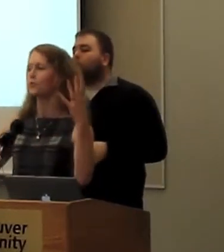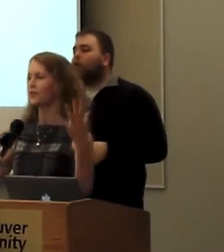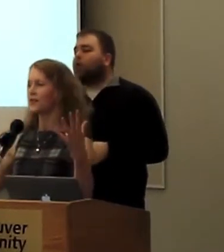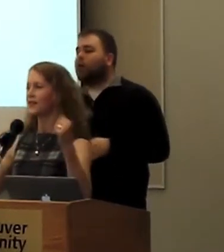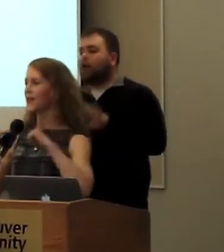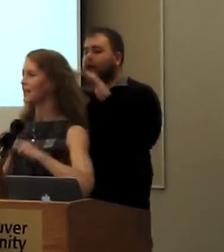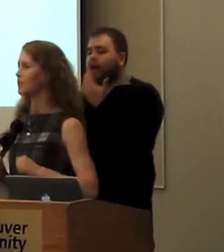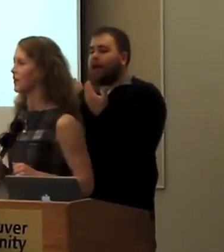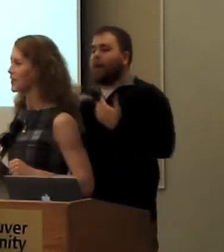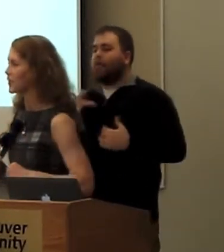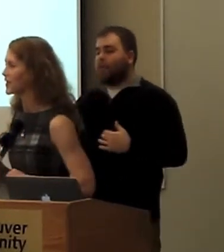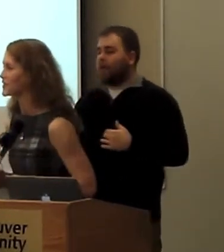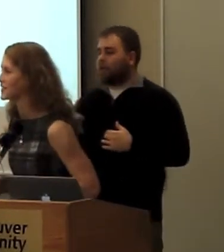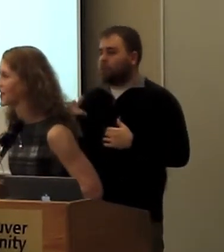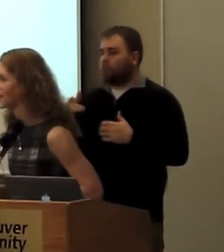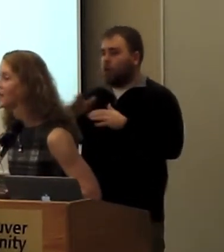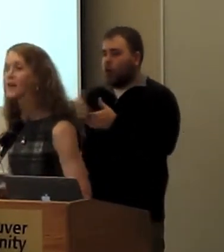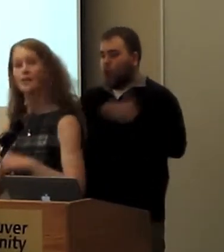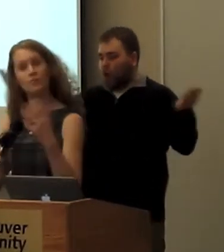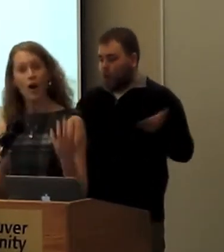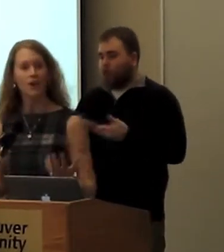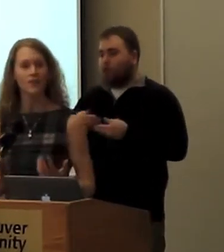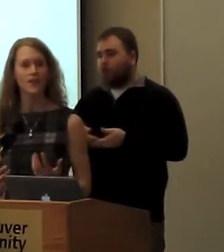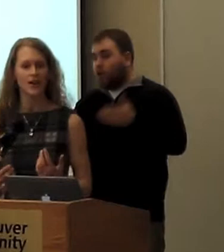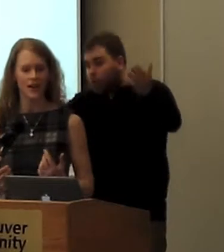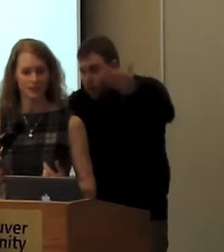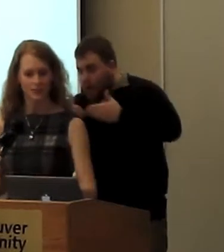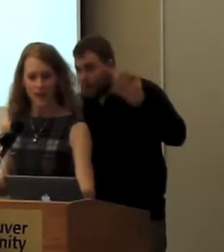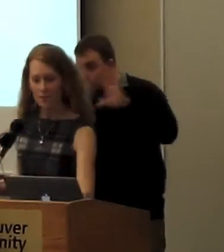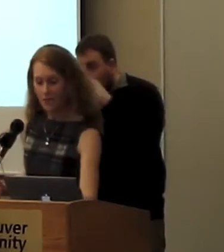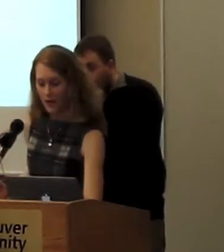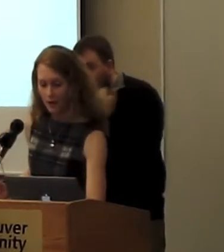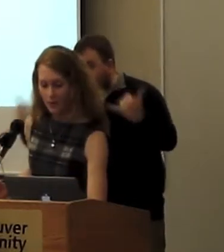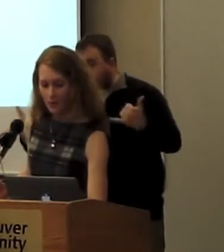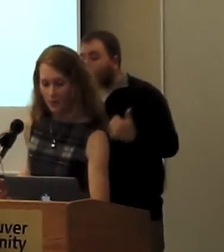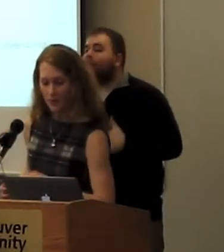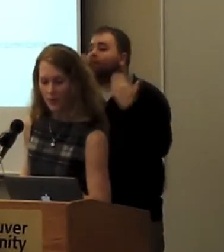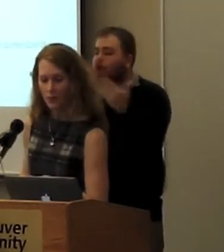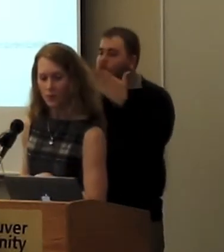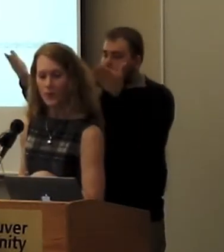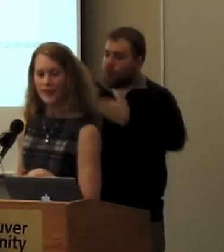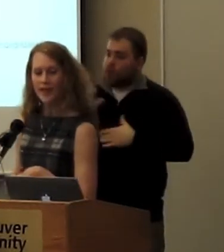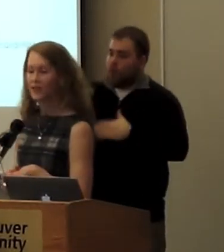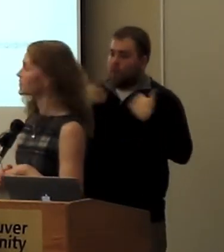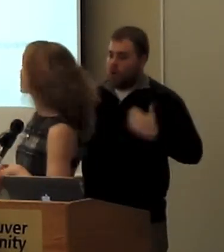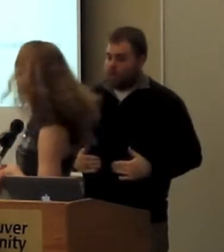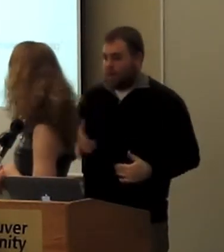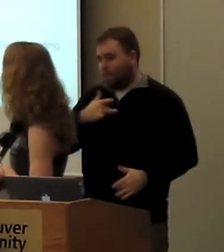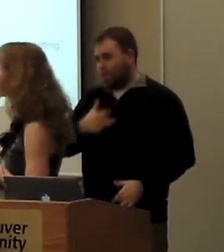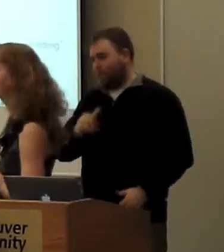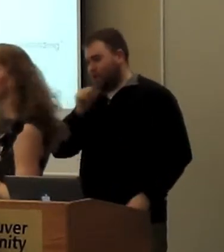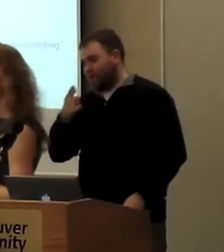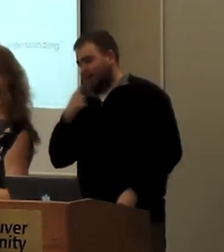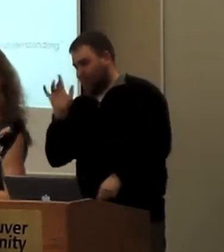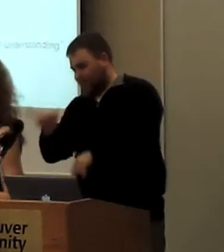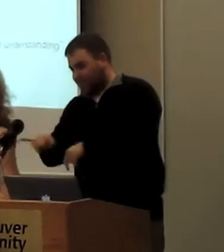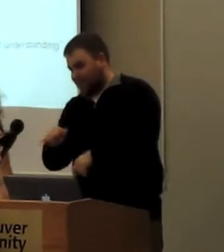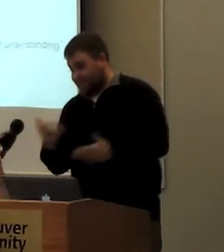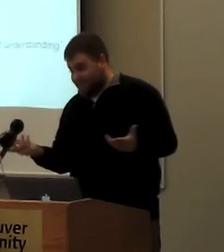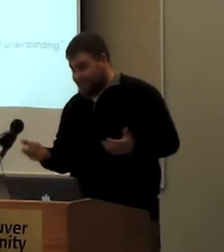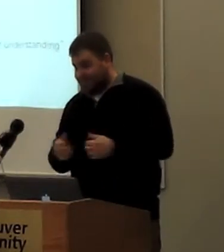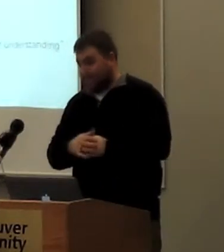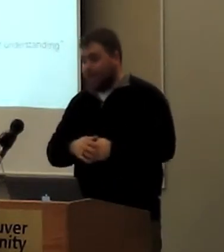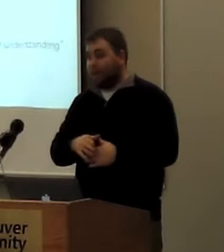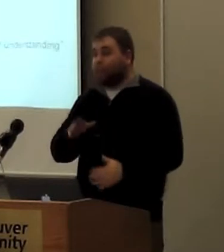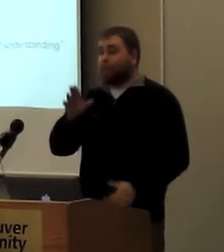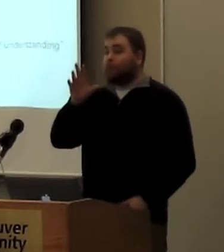recognition, glad they brought their bodies today? Often not. But we'd like you to consider that, in